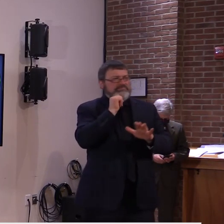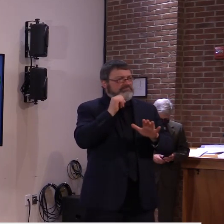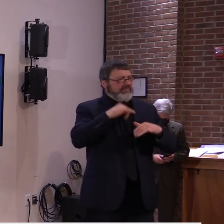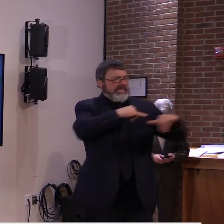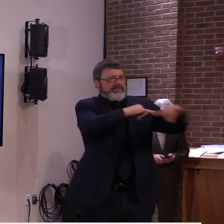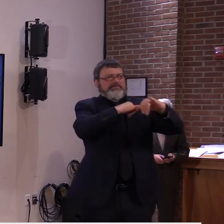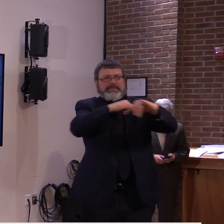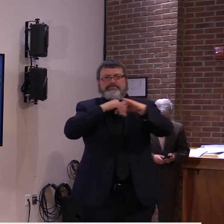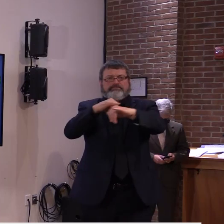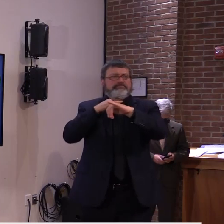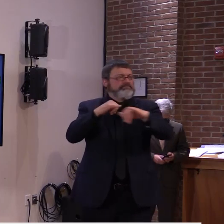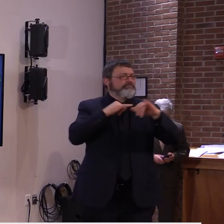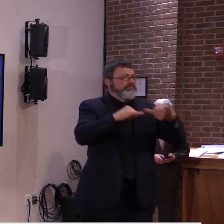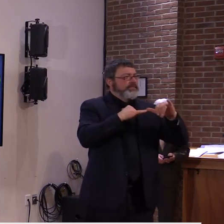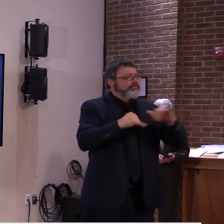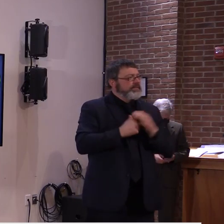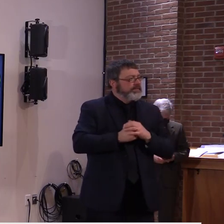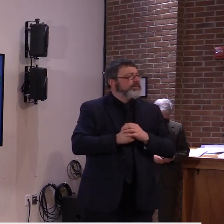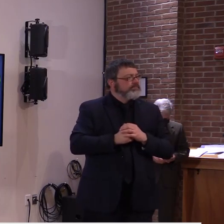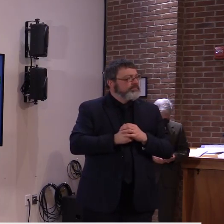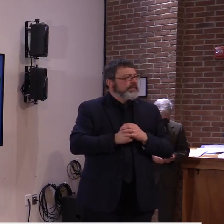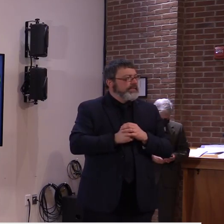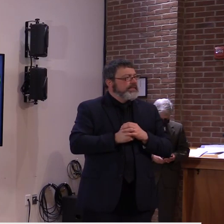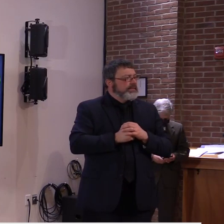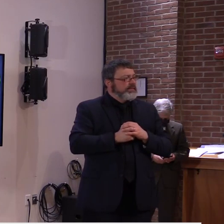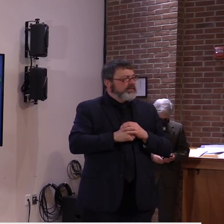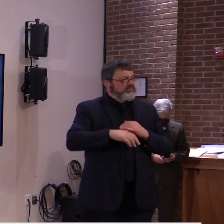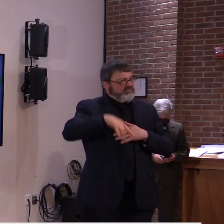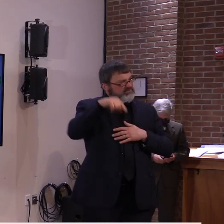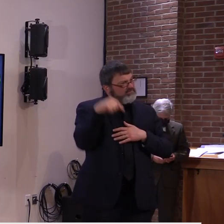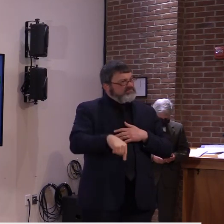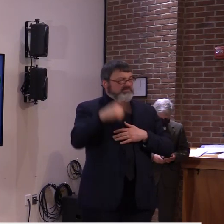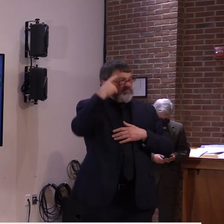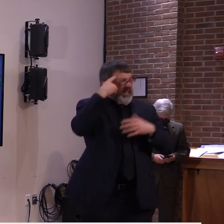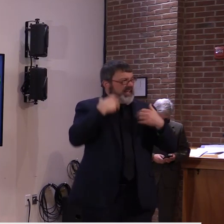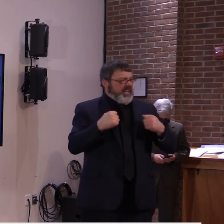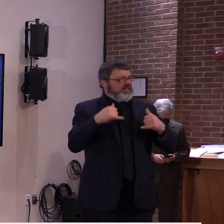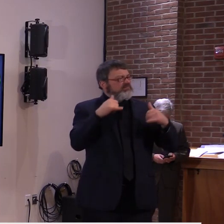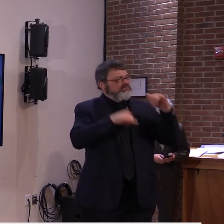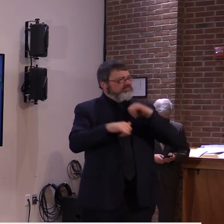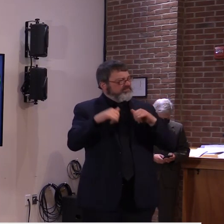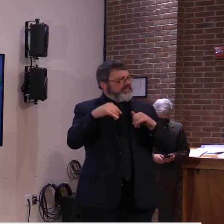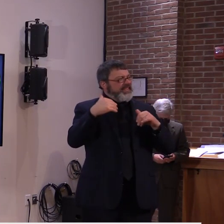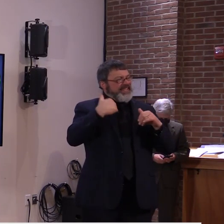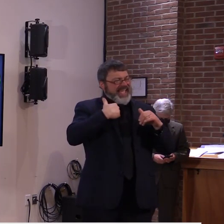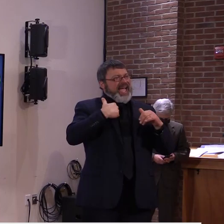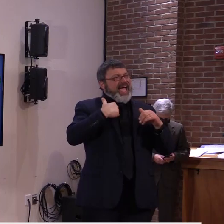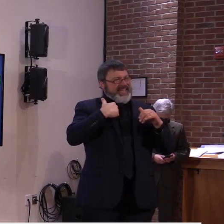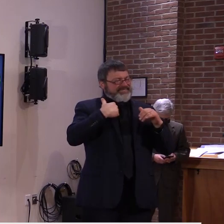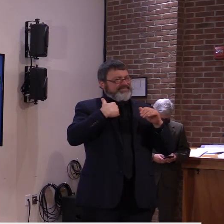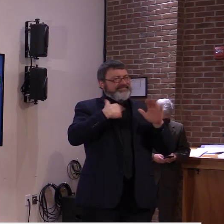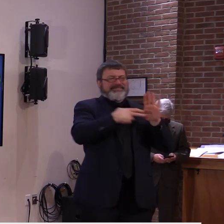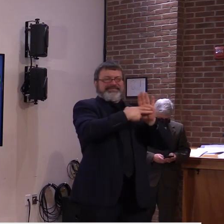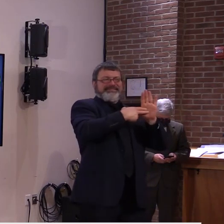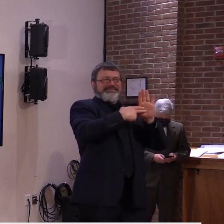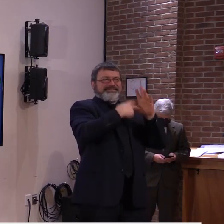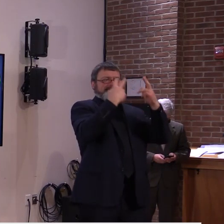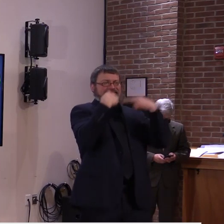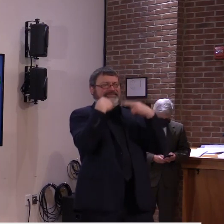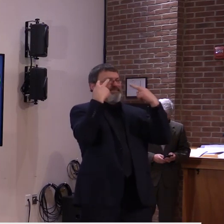health. I also want to highlight stigma related to COVID-19. I've spoken a bit about